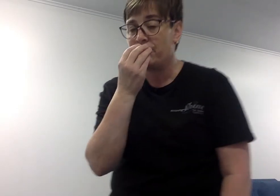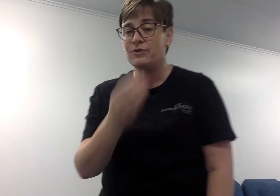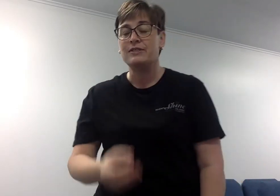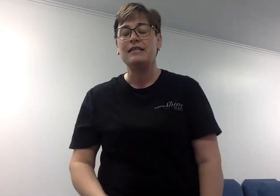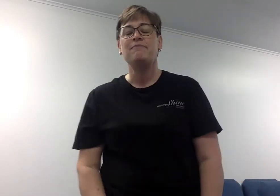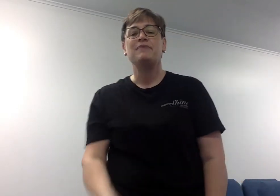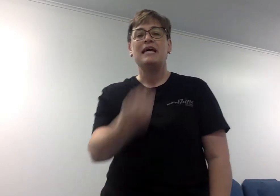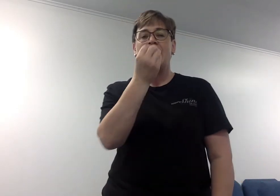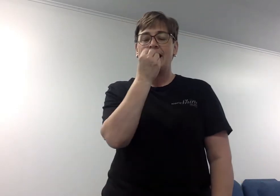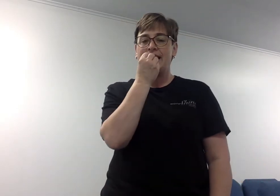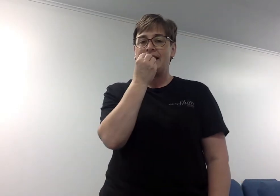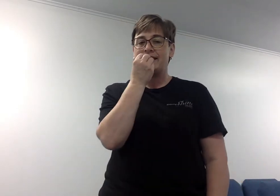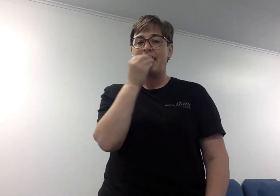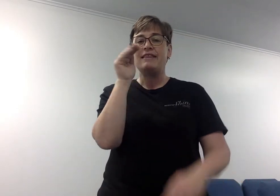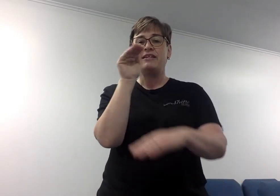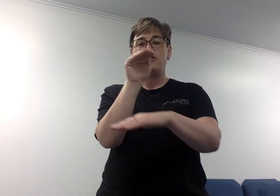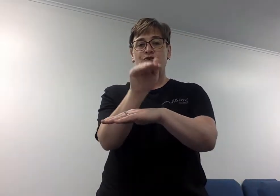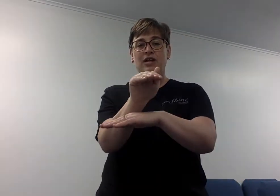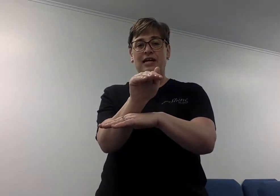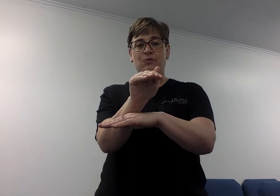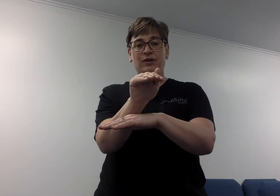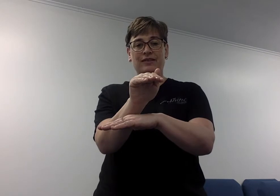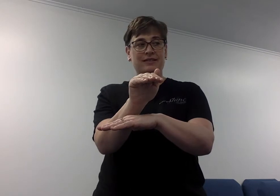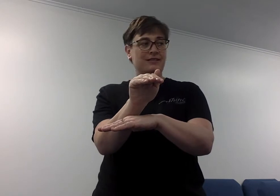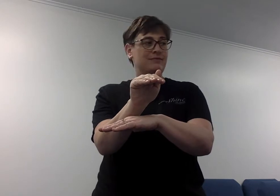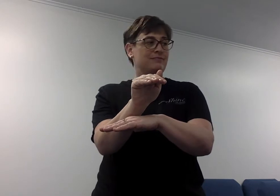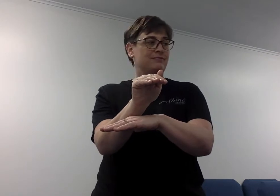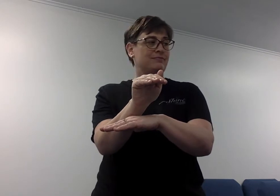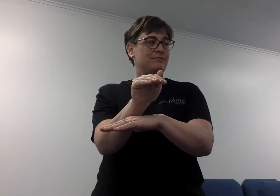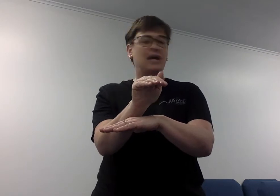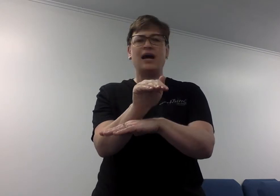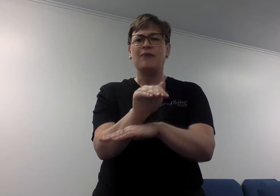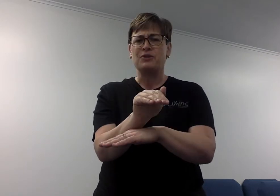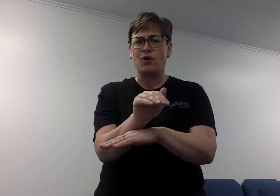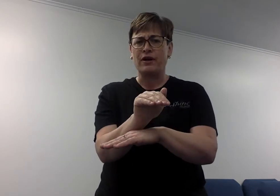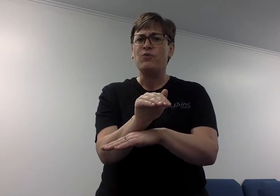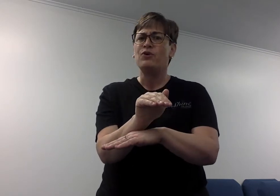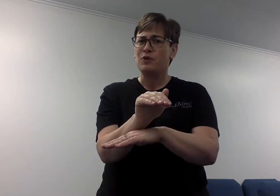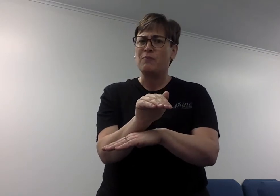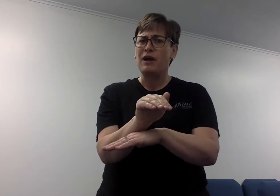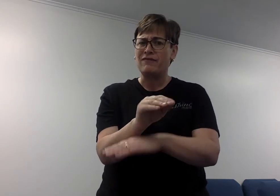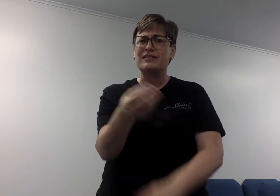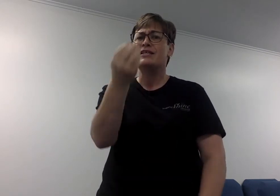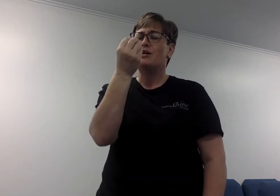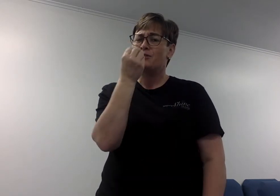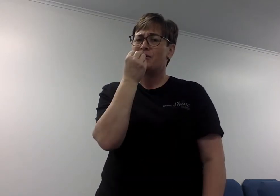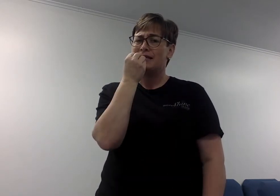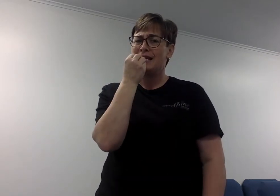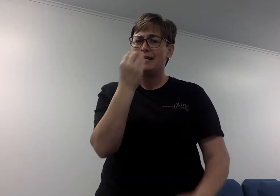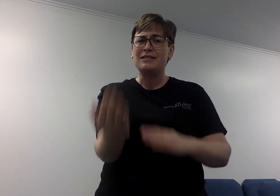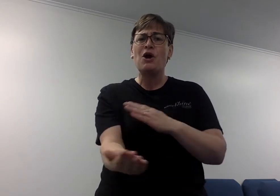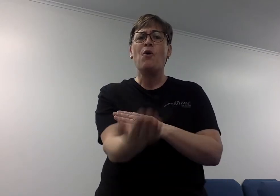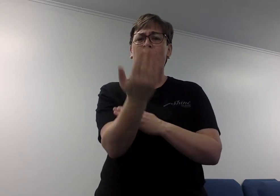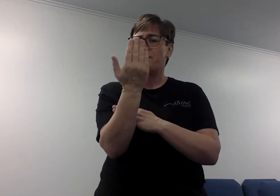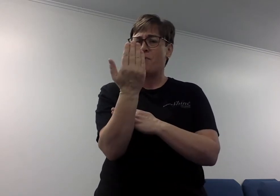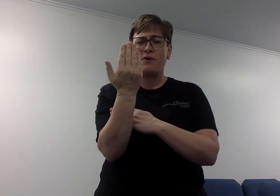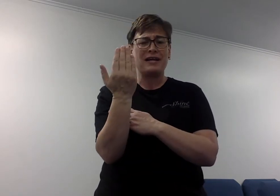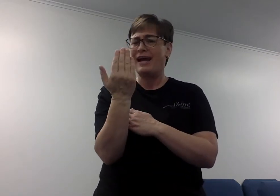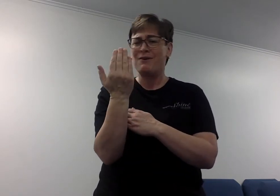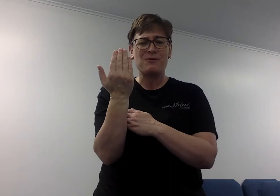using, eat, and then you do night with it. I'm sorry, we're doing breakfast. So it's eat with morning. I don't know why I